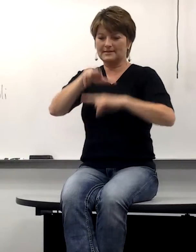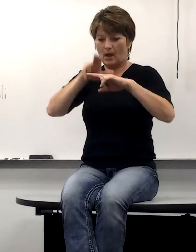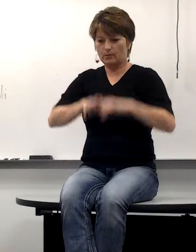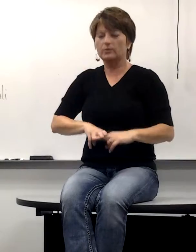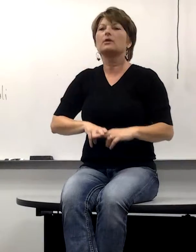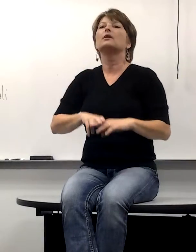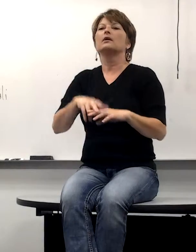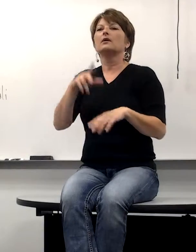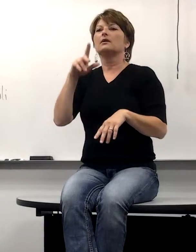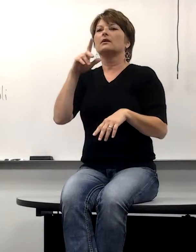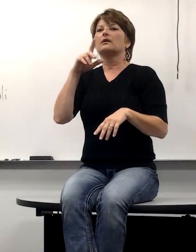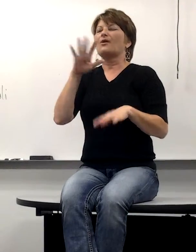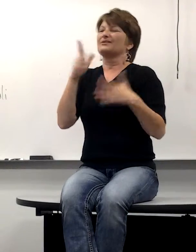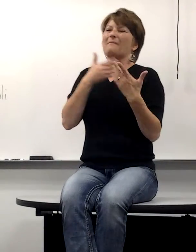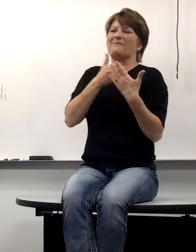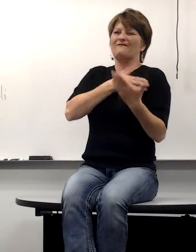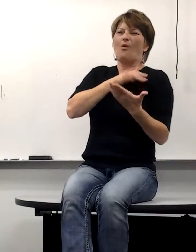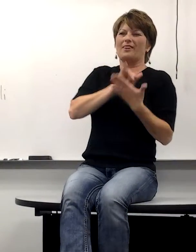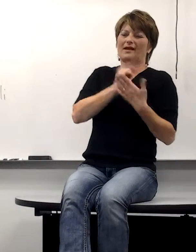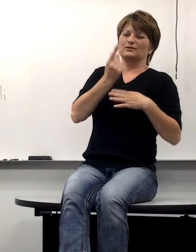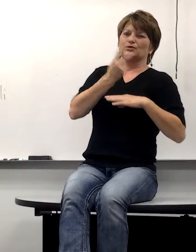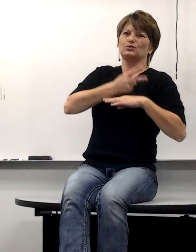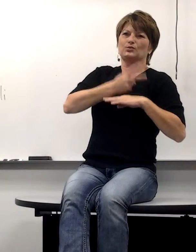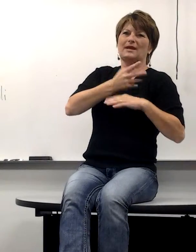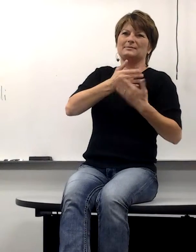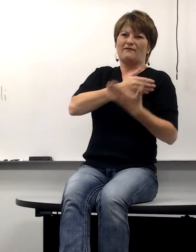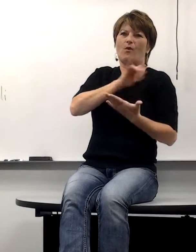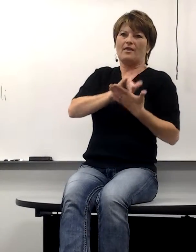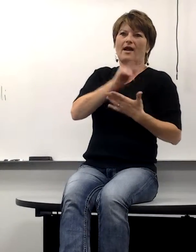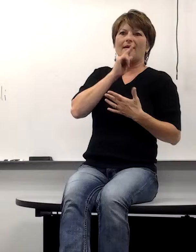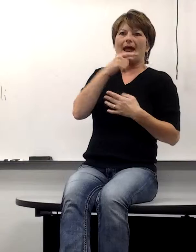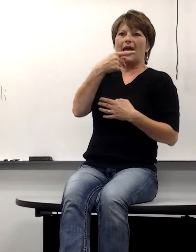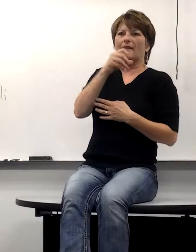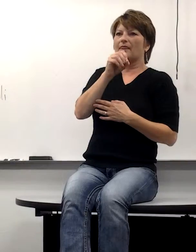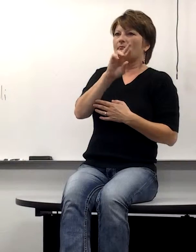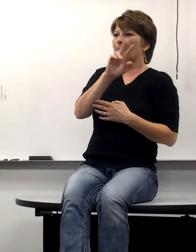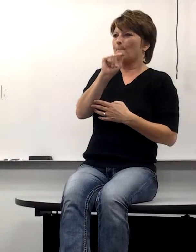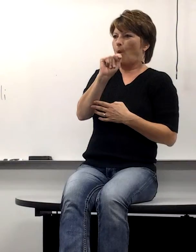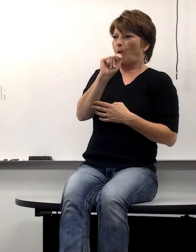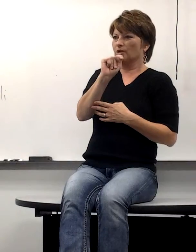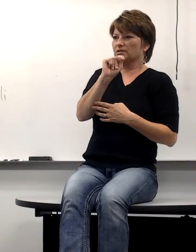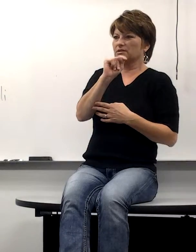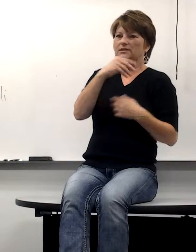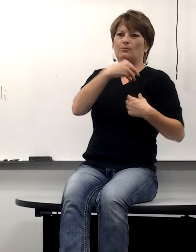went to the clinic and I sat down. But before that, 2 weeks before that,